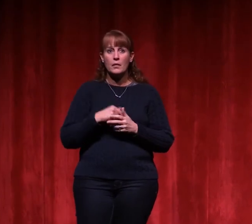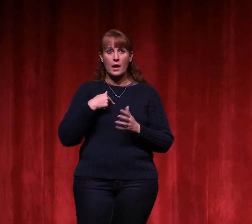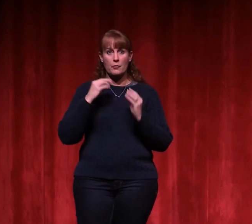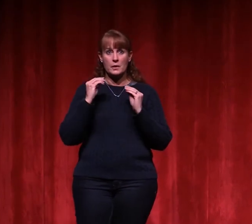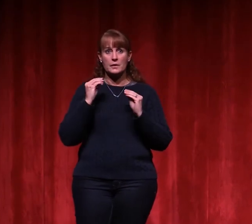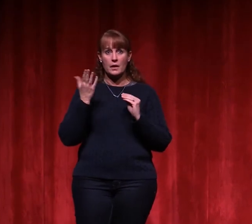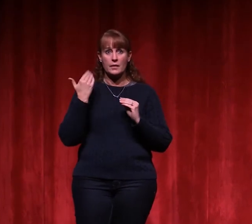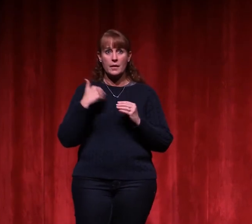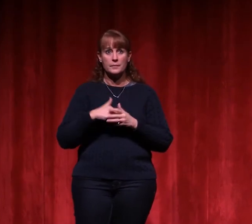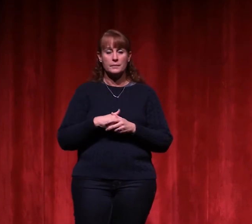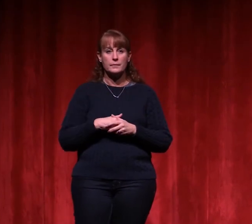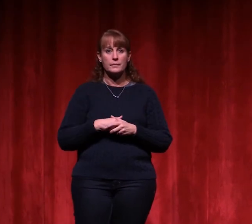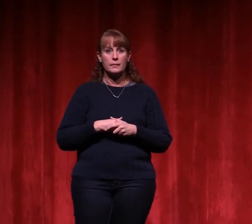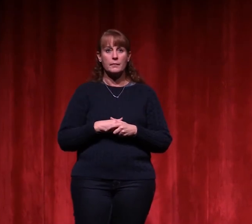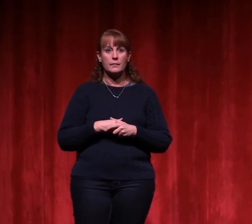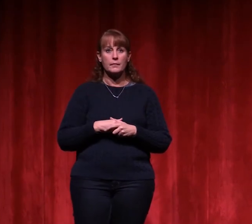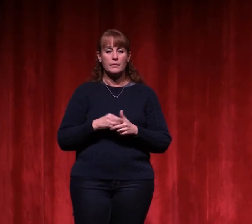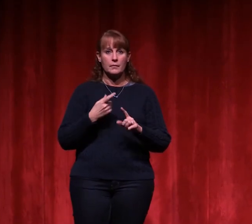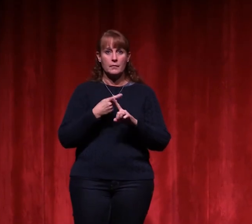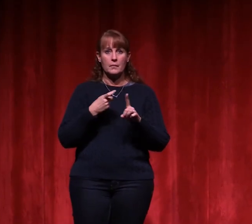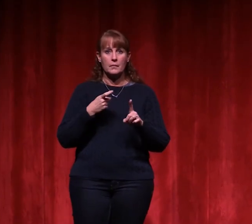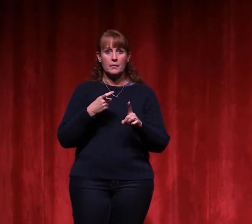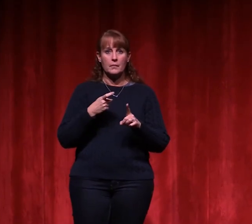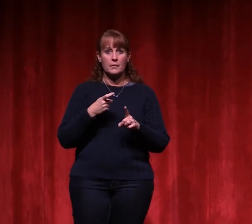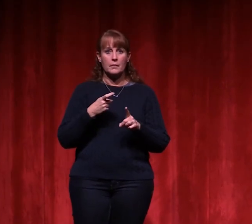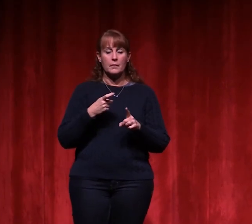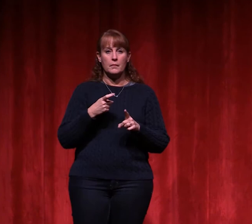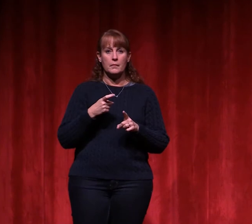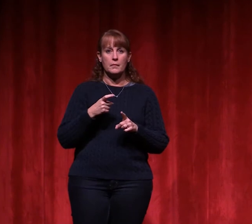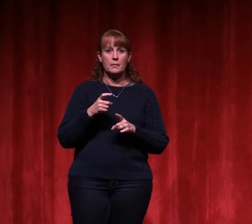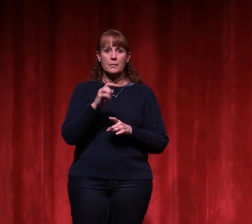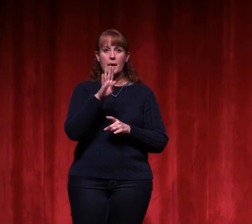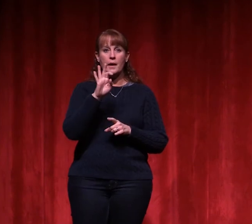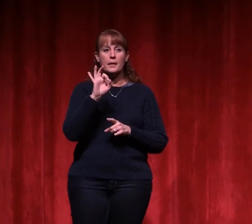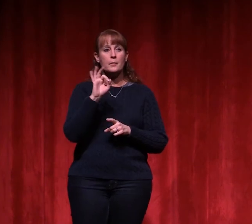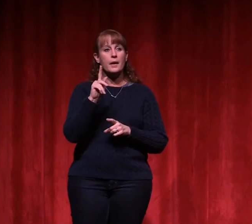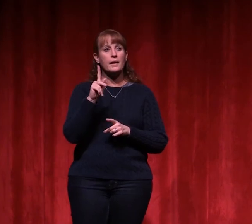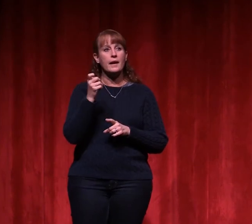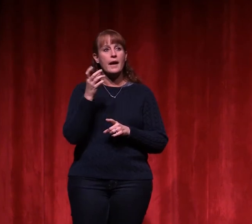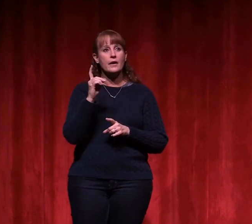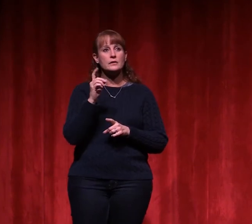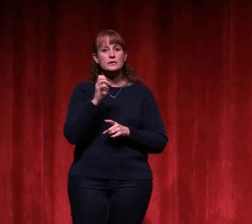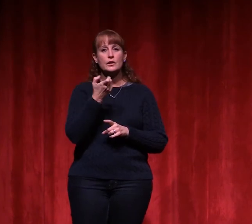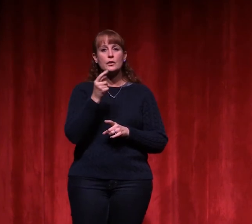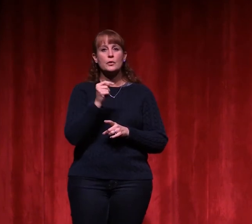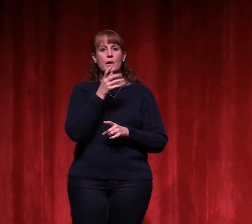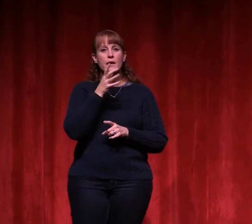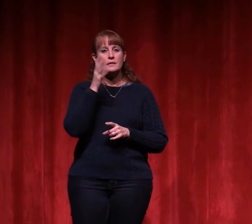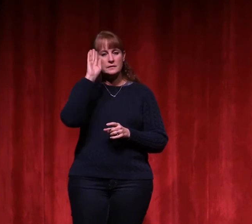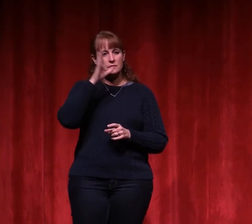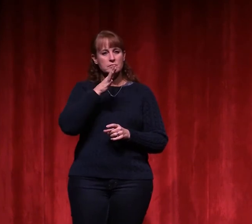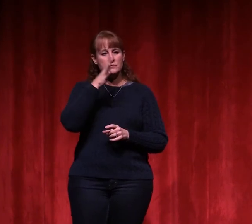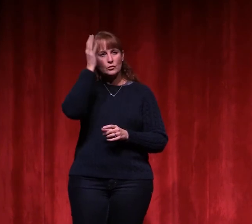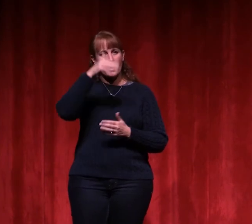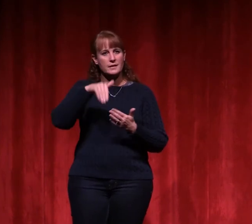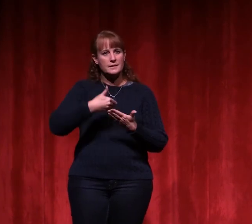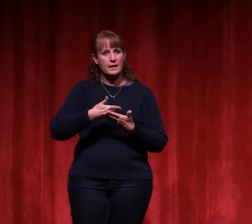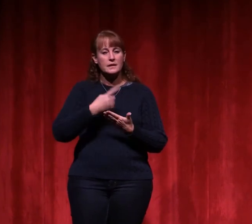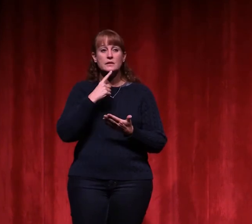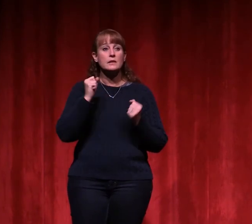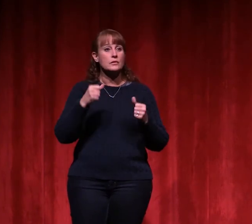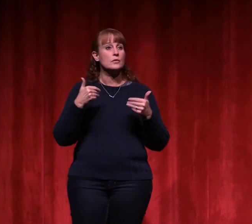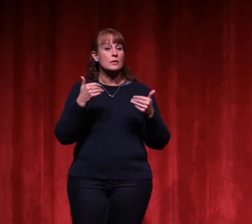taught that by Black Elk's great-grandson. And then she says, feel free to call